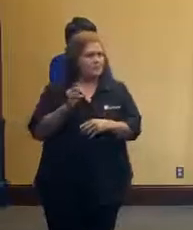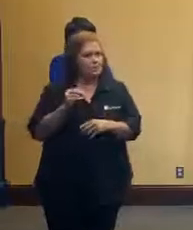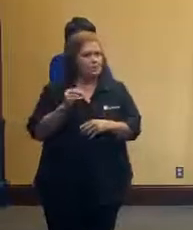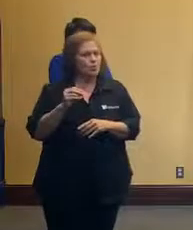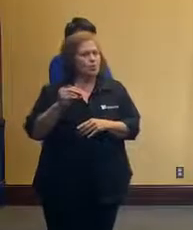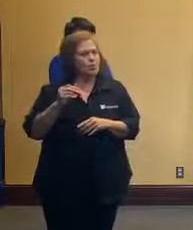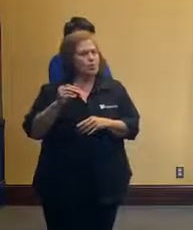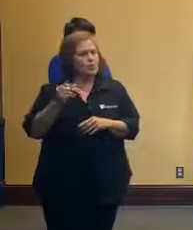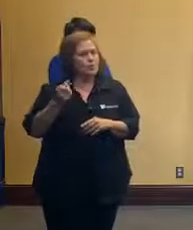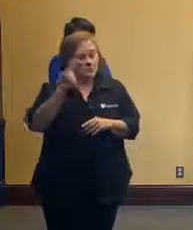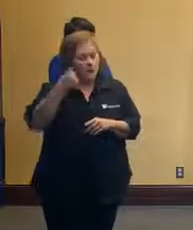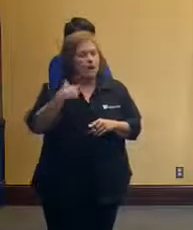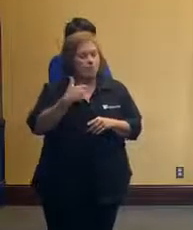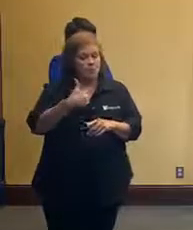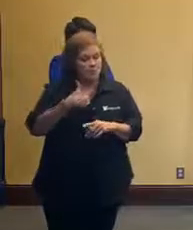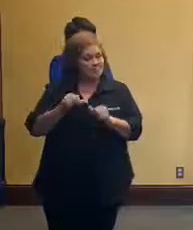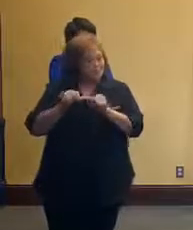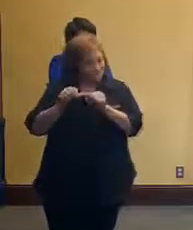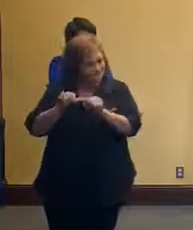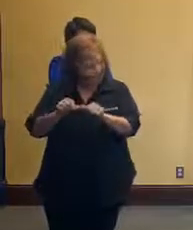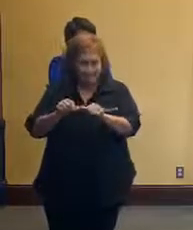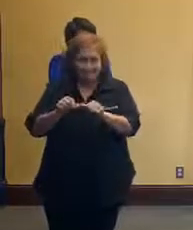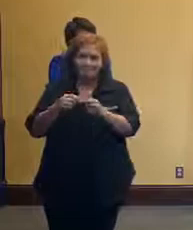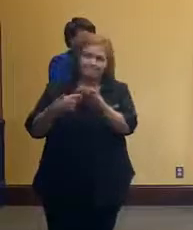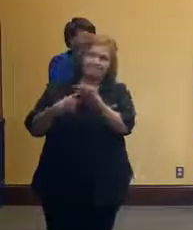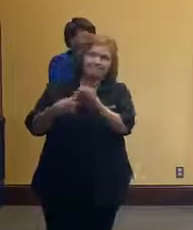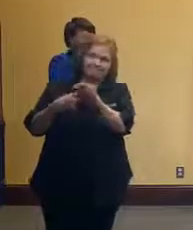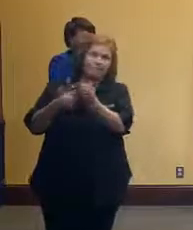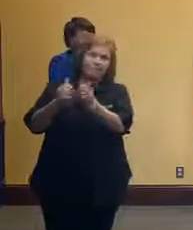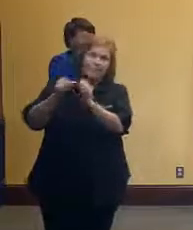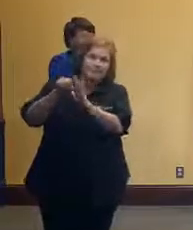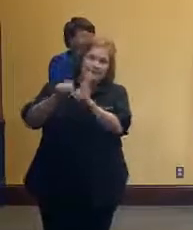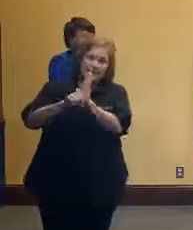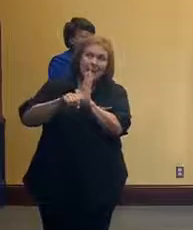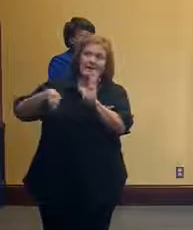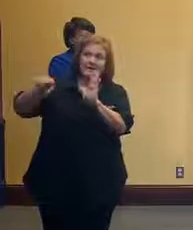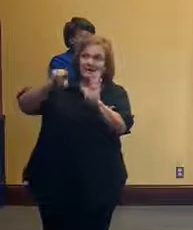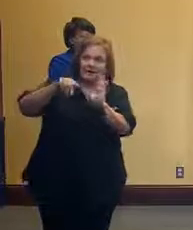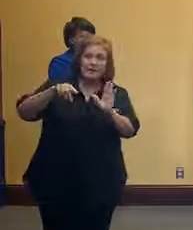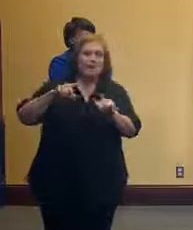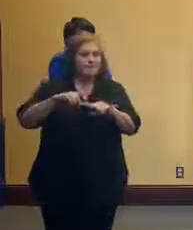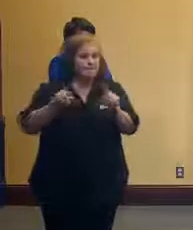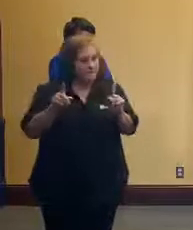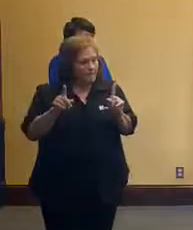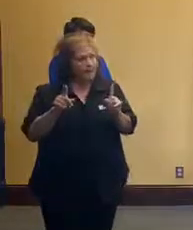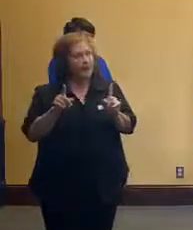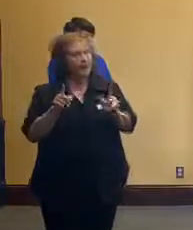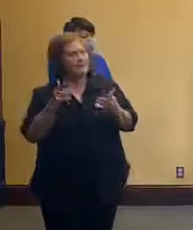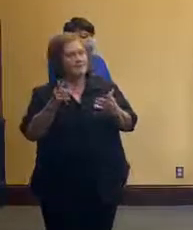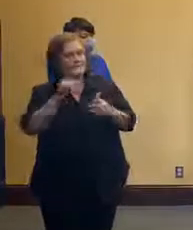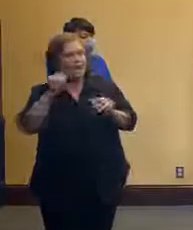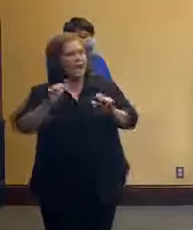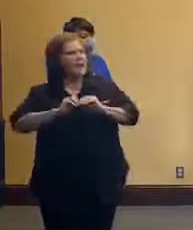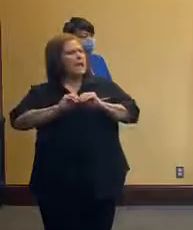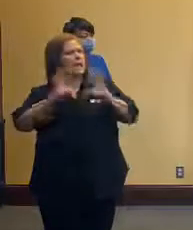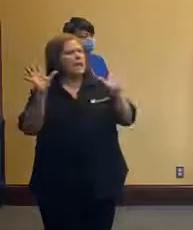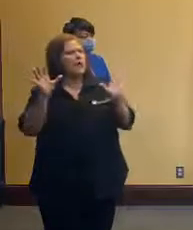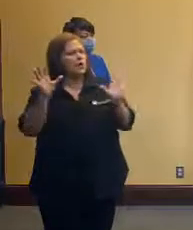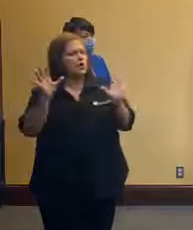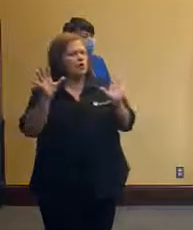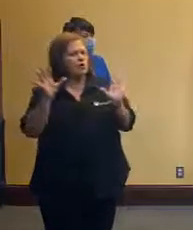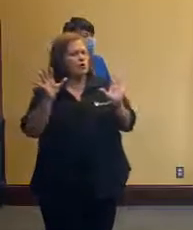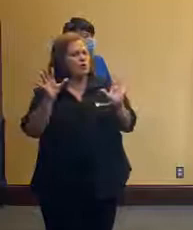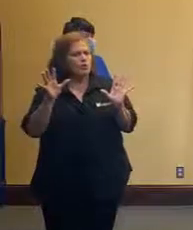conversations with the state, and I know they're working out, and they've been great partners in that regard, but there is some lack of clarity from